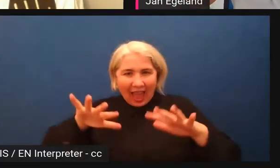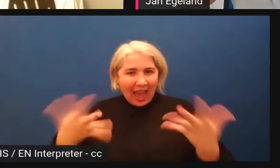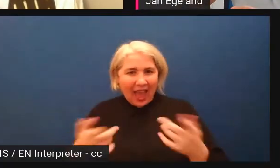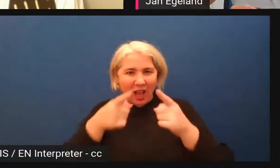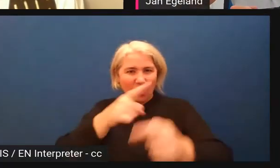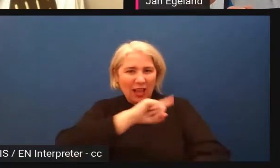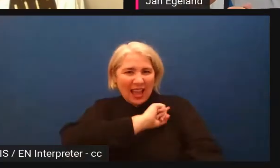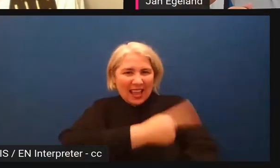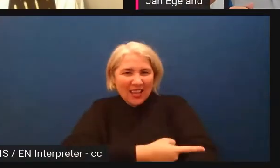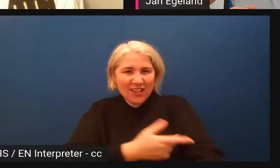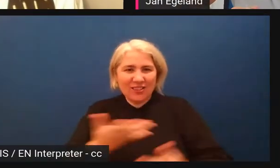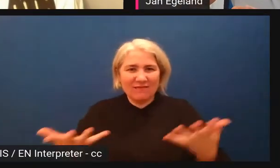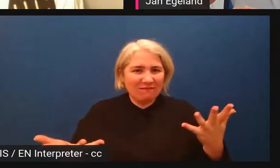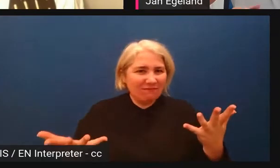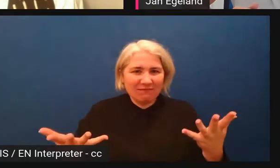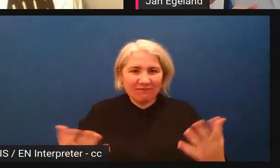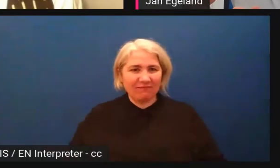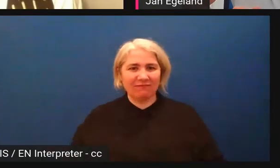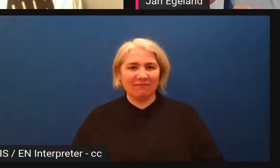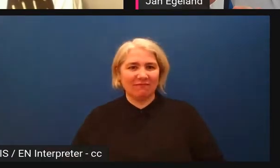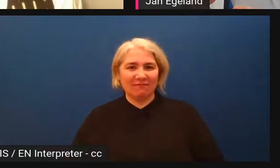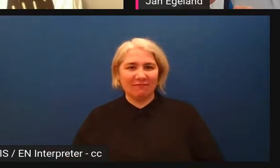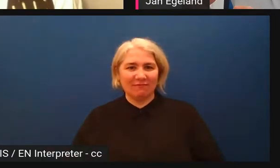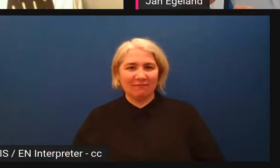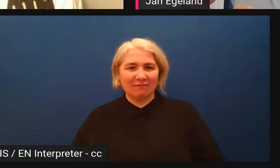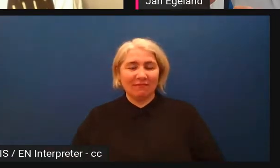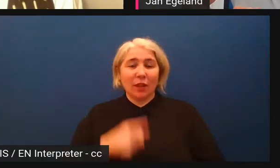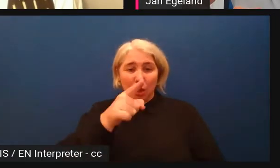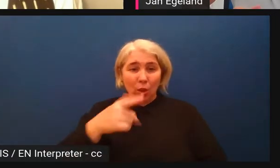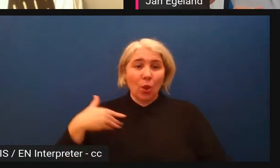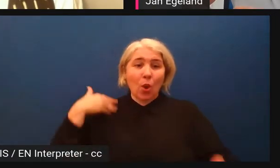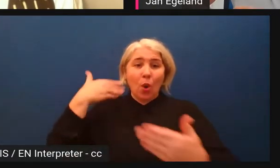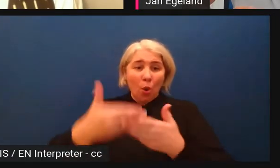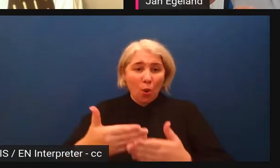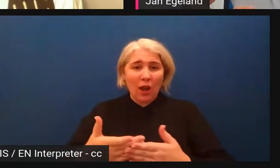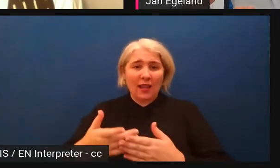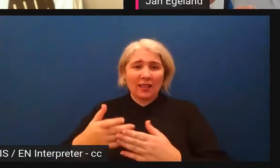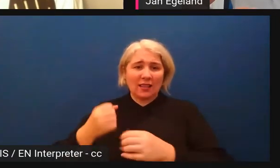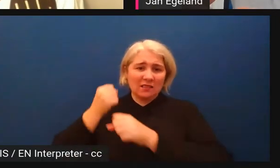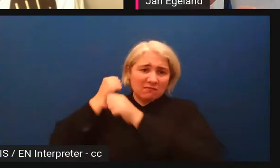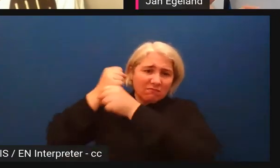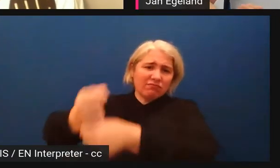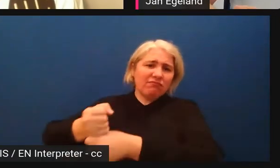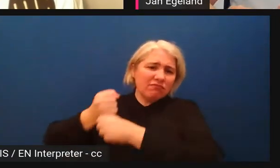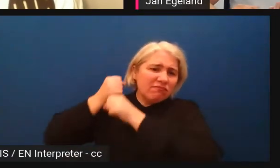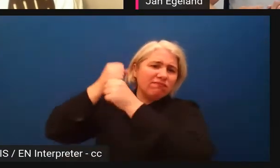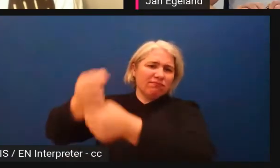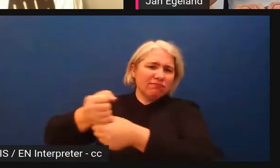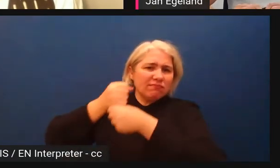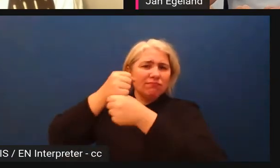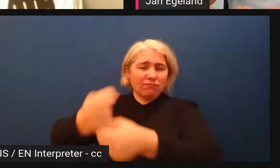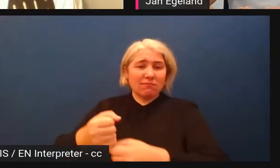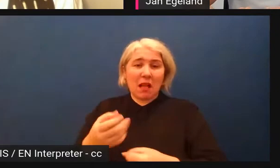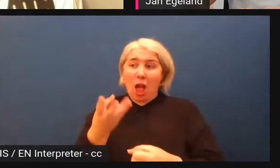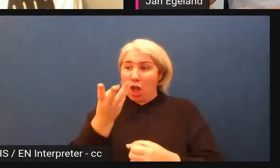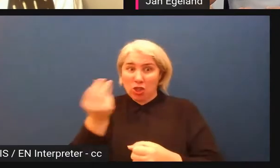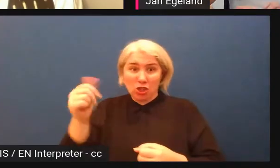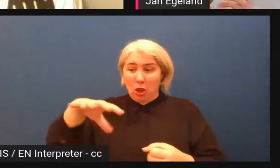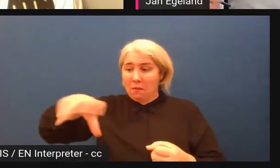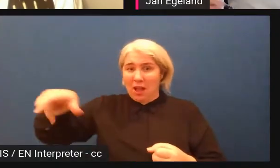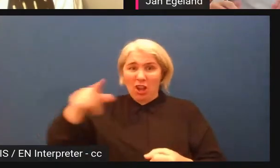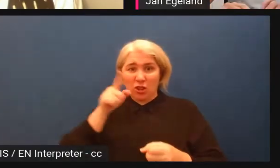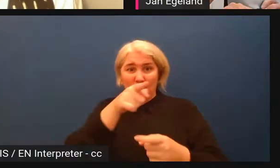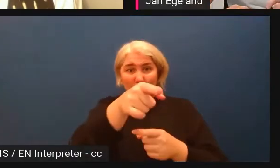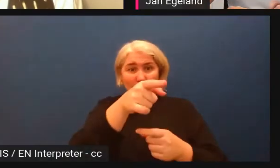where, because of standing up for the rights of the people, you get shut out, you get expanded from countries?